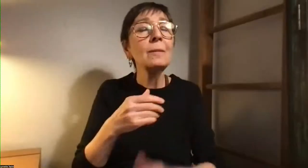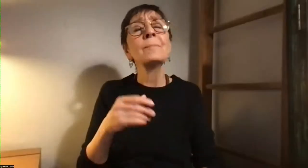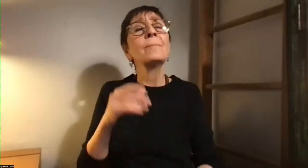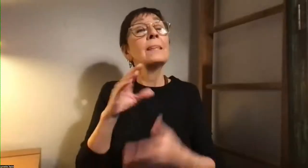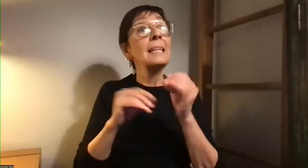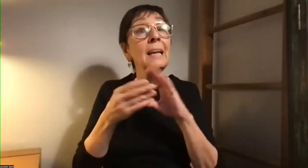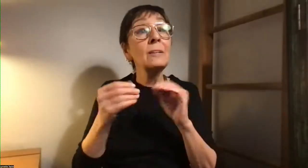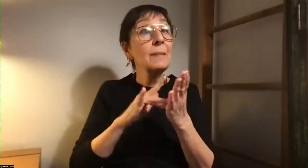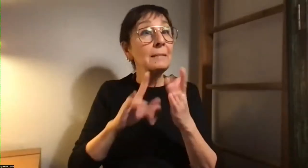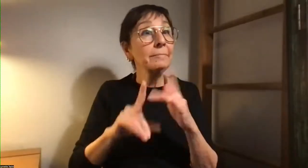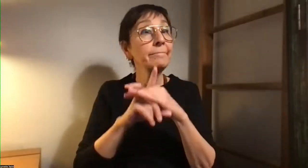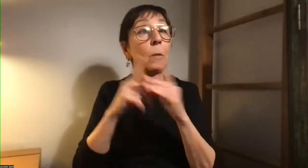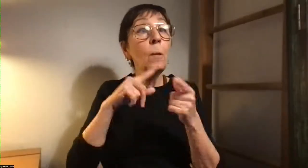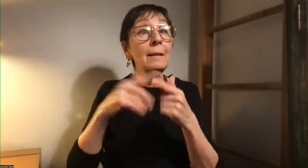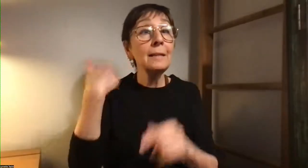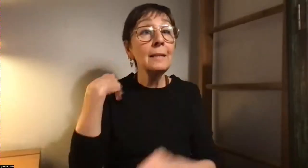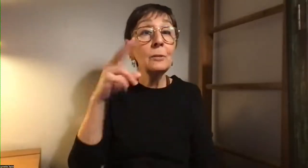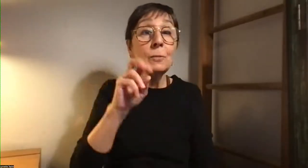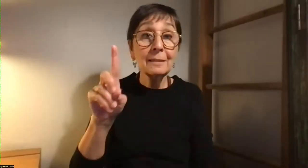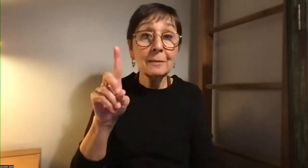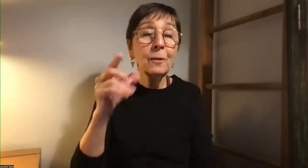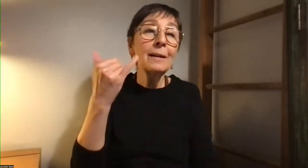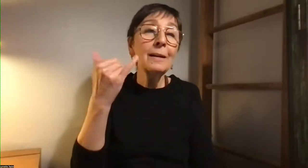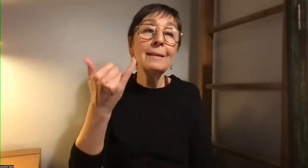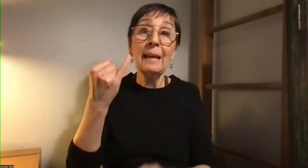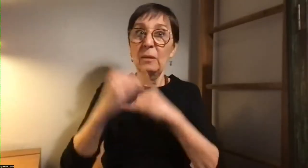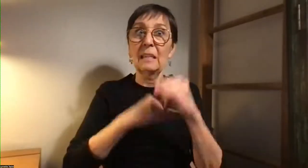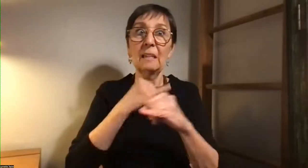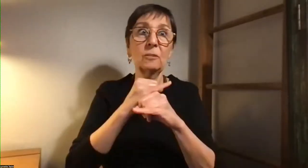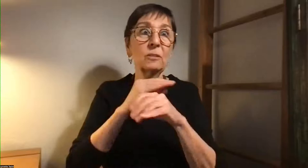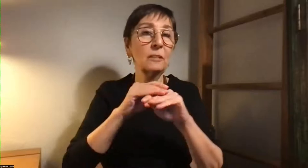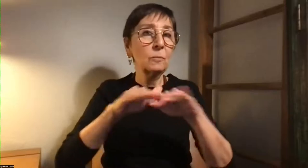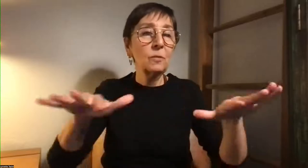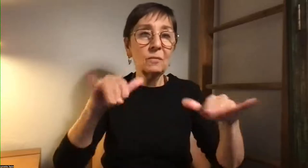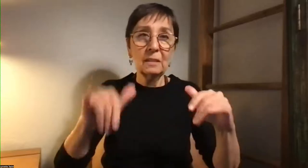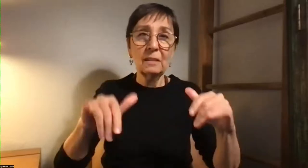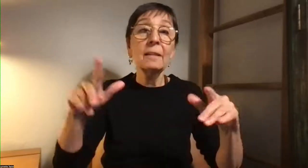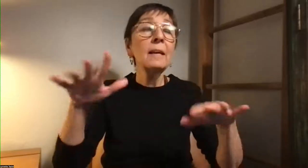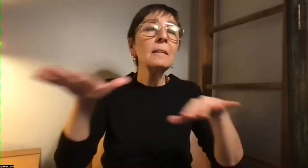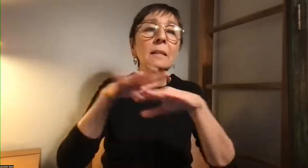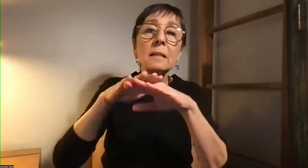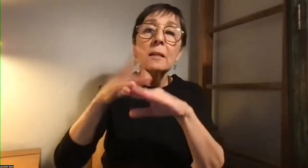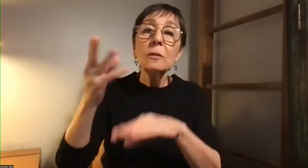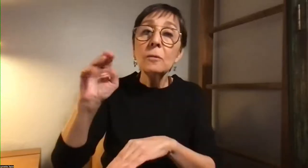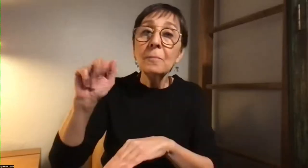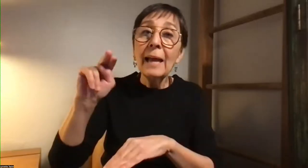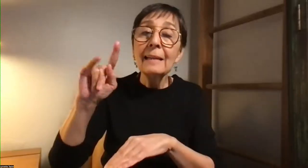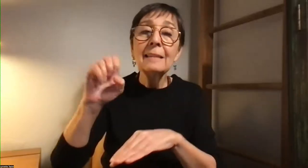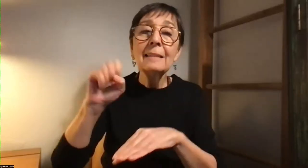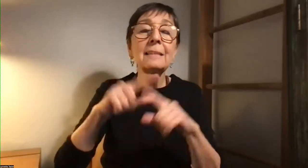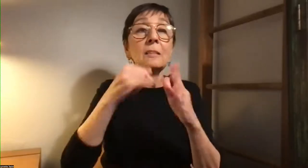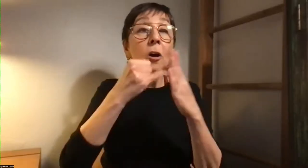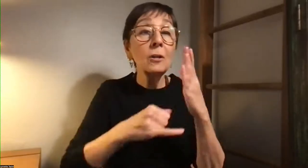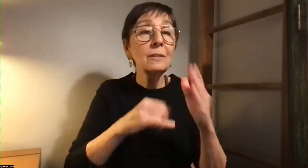in 2001 and is now an international movement at the intersection of humanities, the arts, clinical practice,